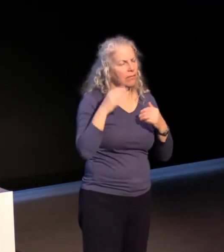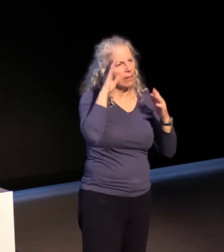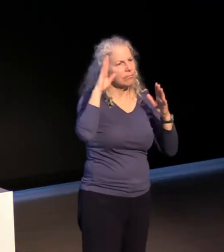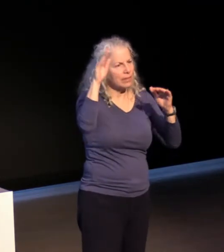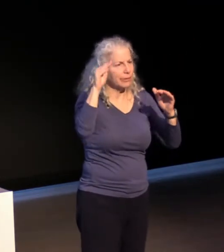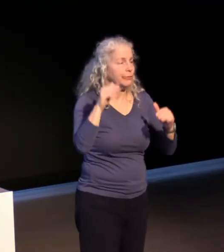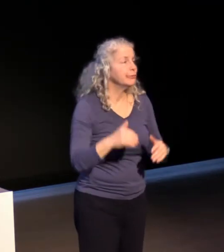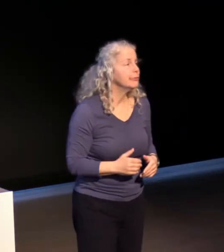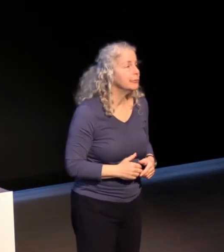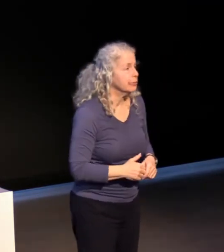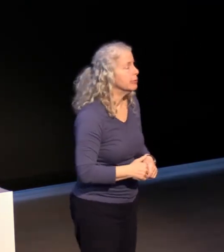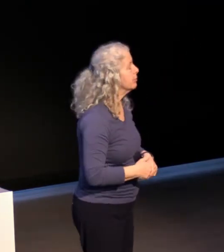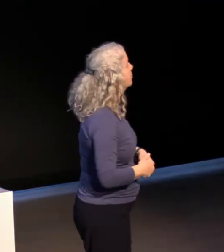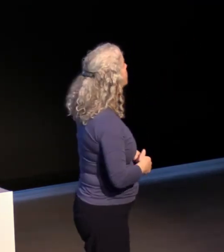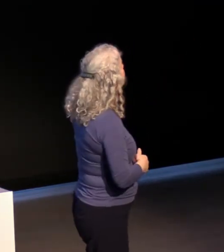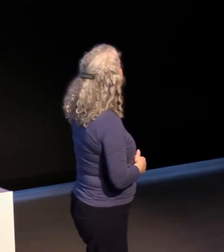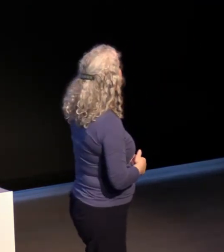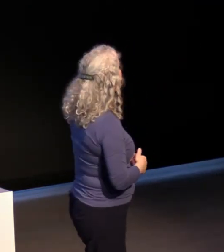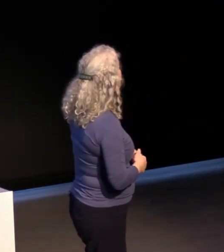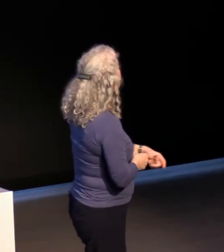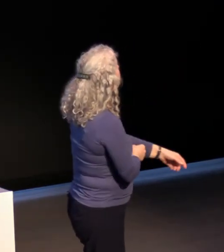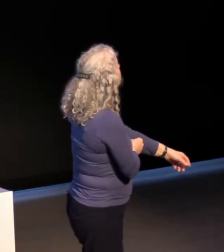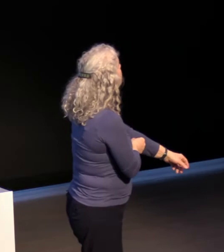Next slide.